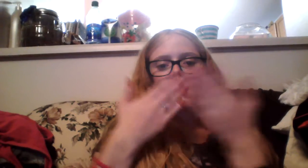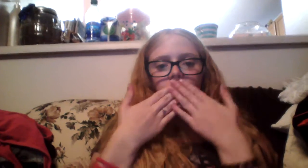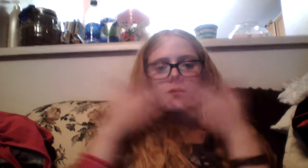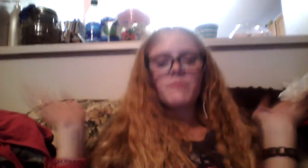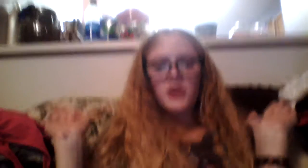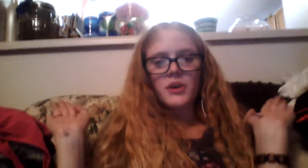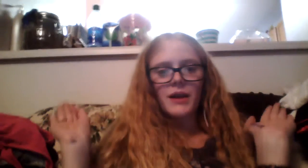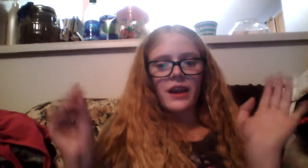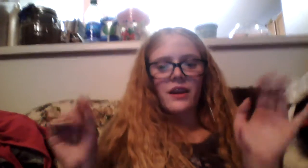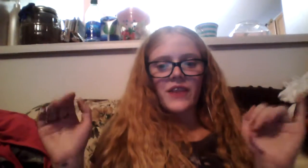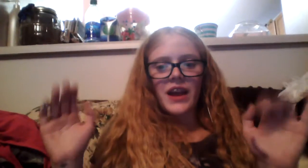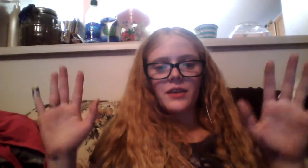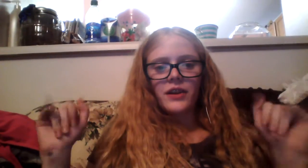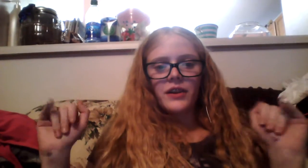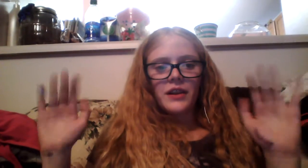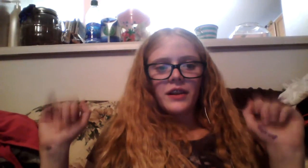all. You're my fan.